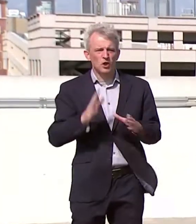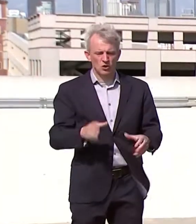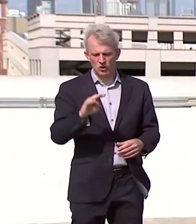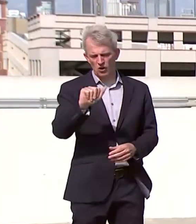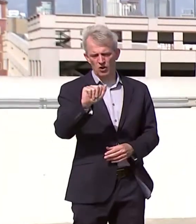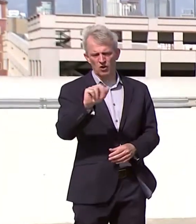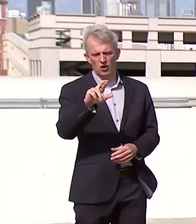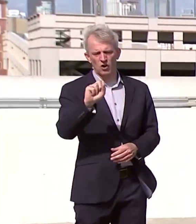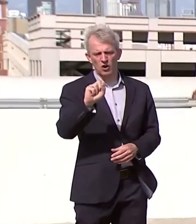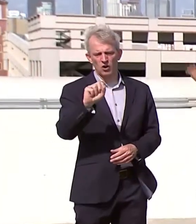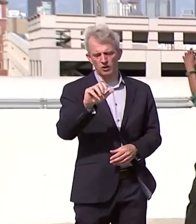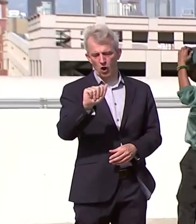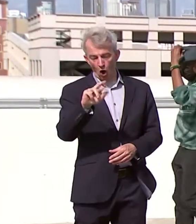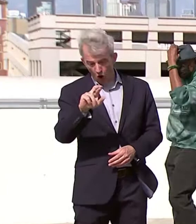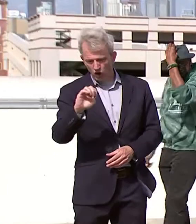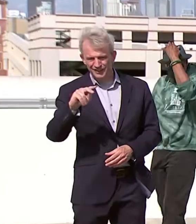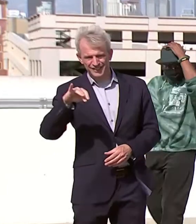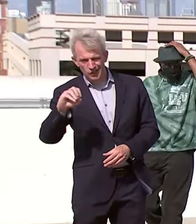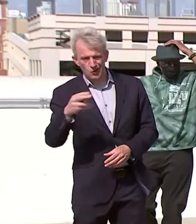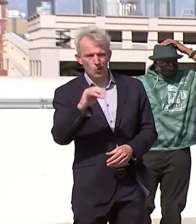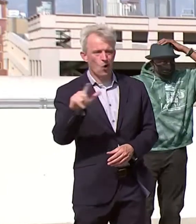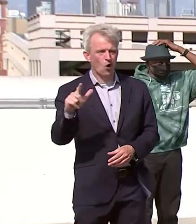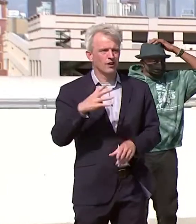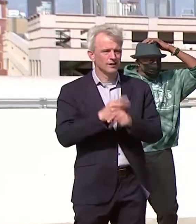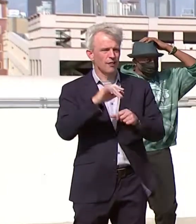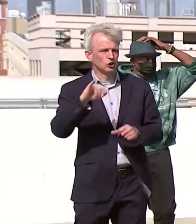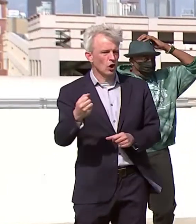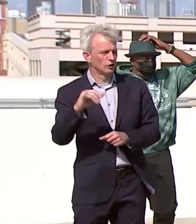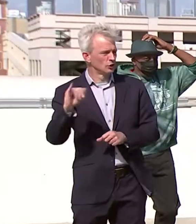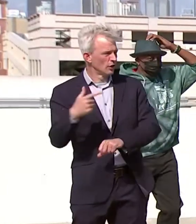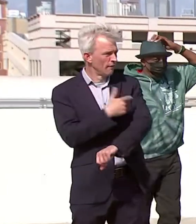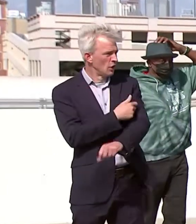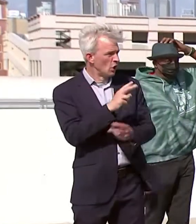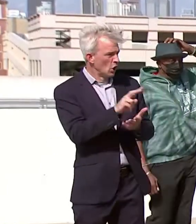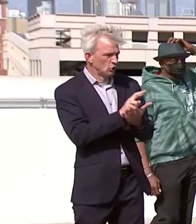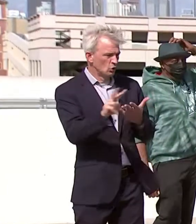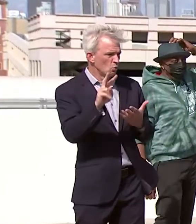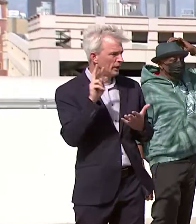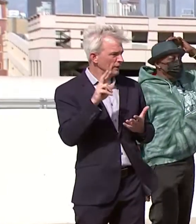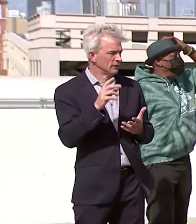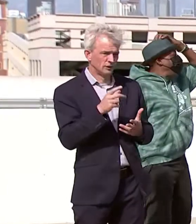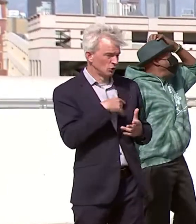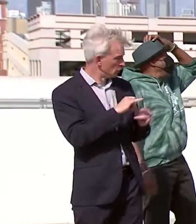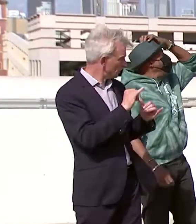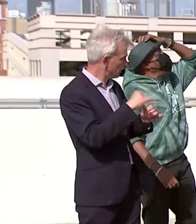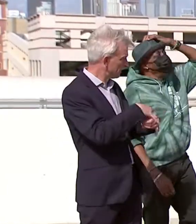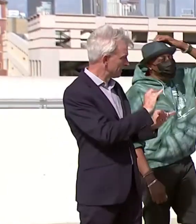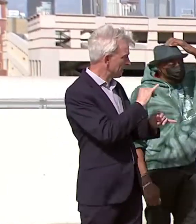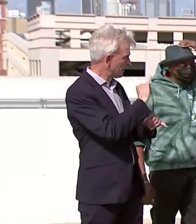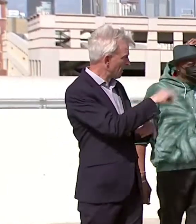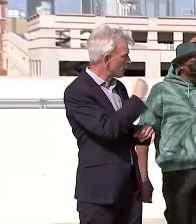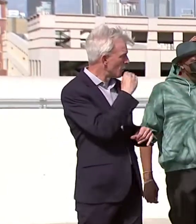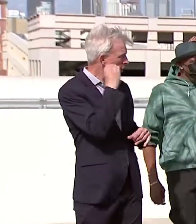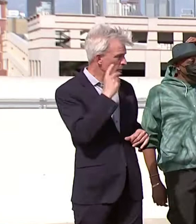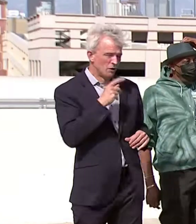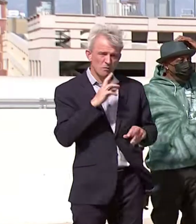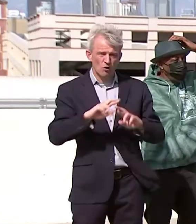be getting the Johnson & Johnson vaccine. So in 2 weeks, while you guys are still at home, he's going to be ready to go. But he's a